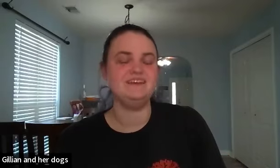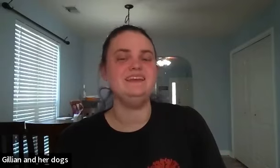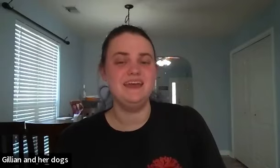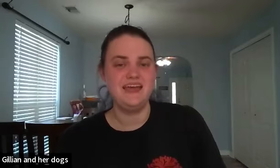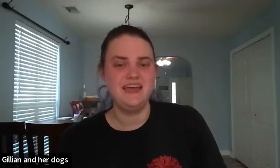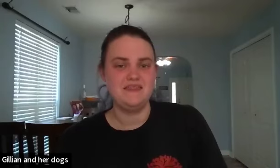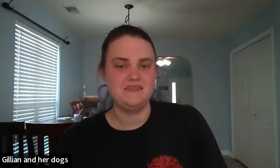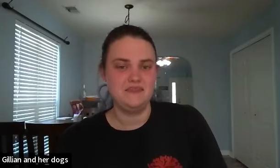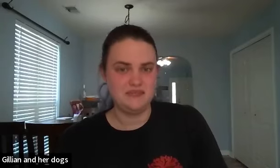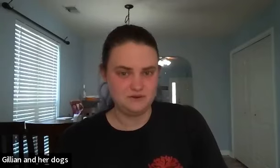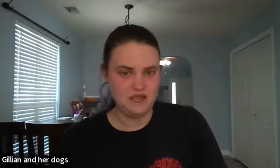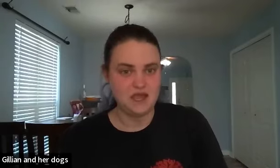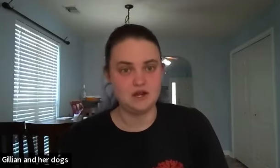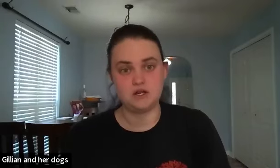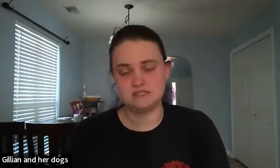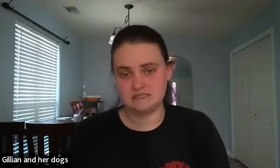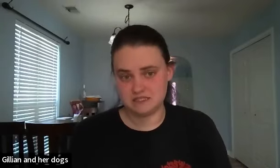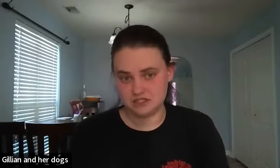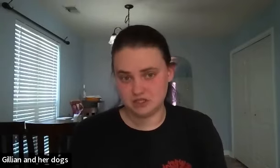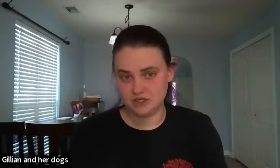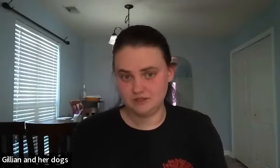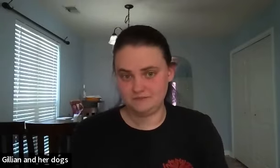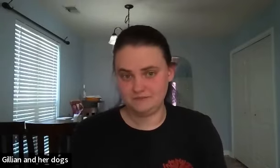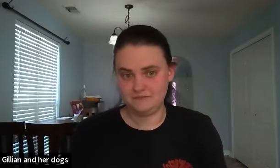Good. Then we had our